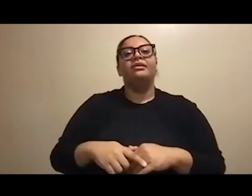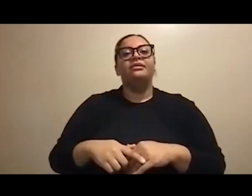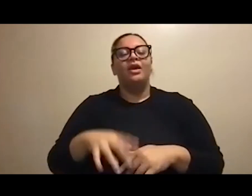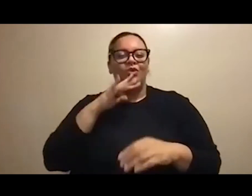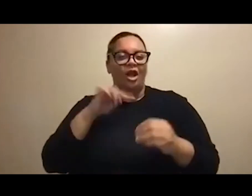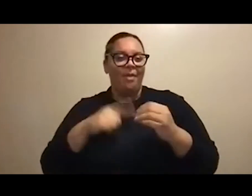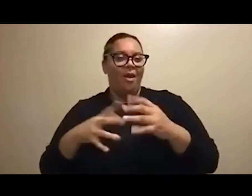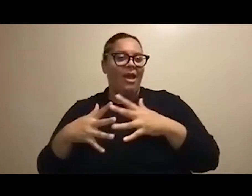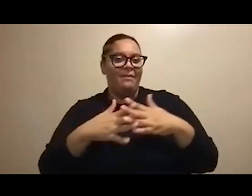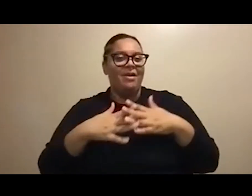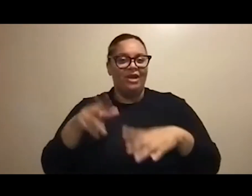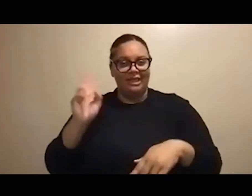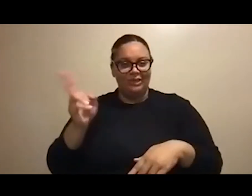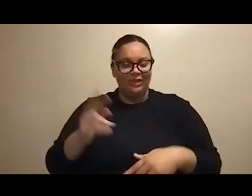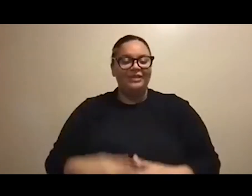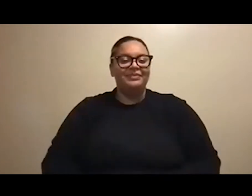me.